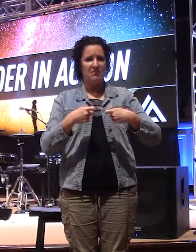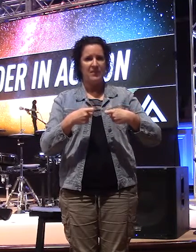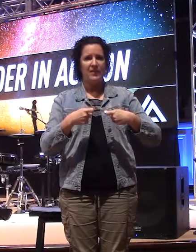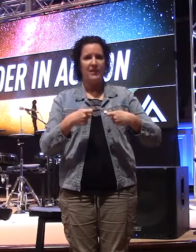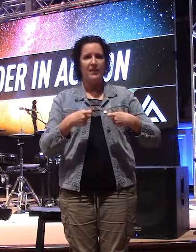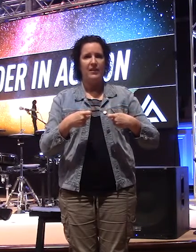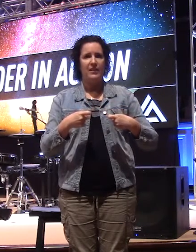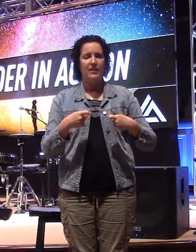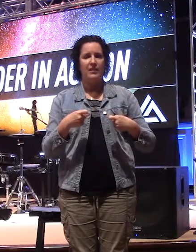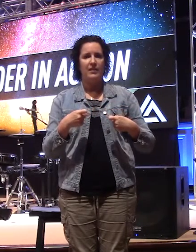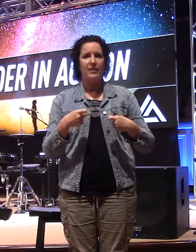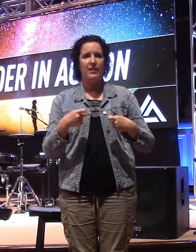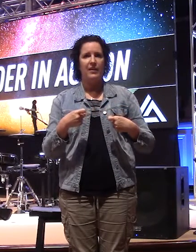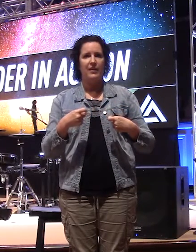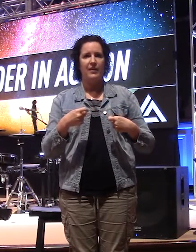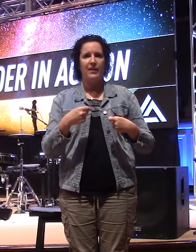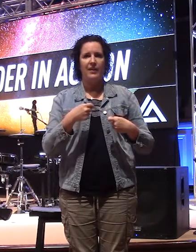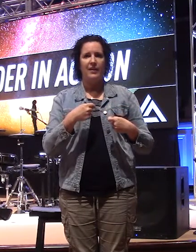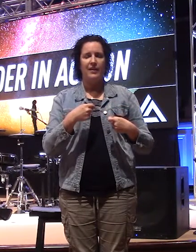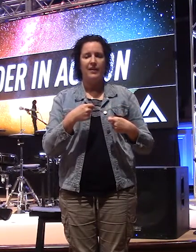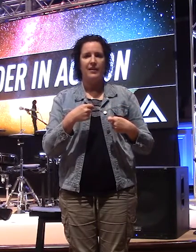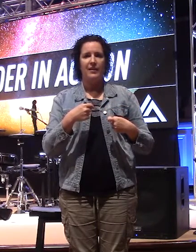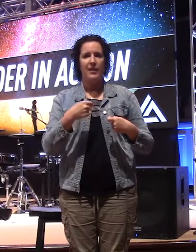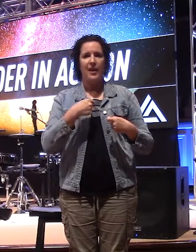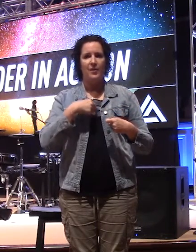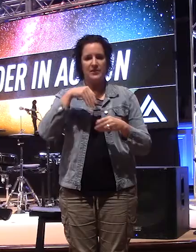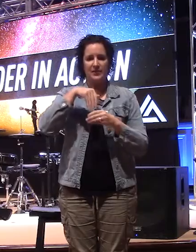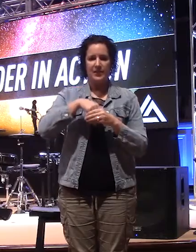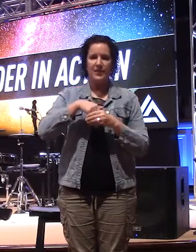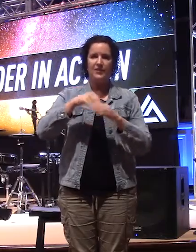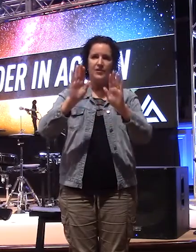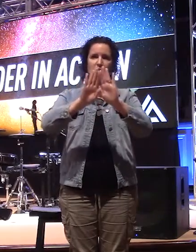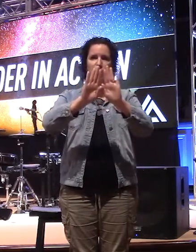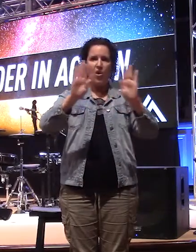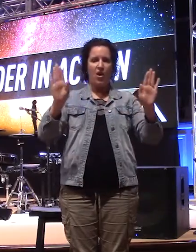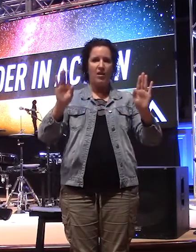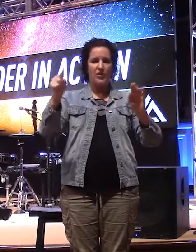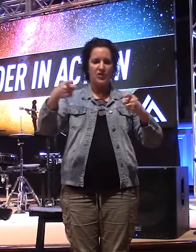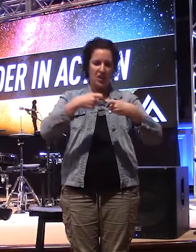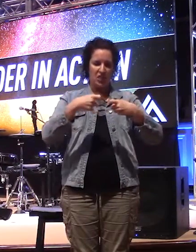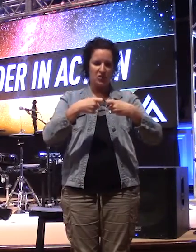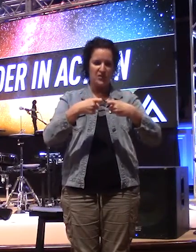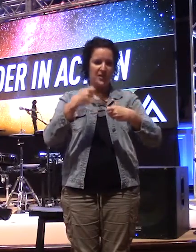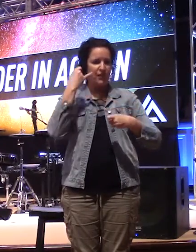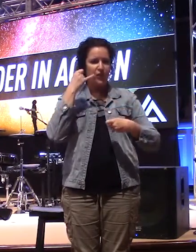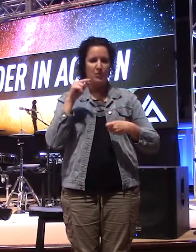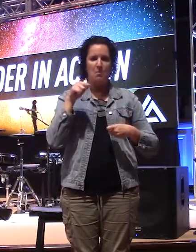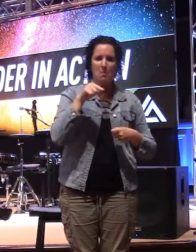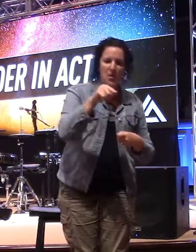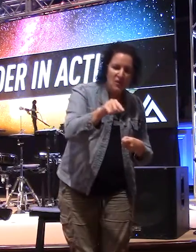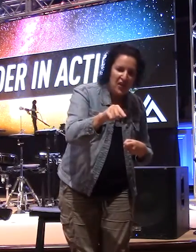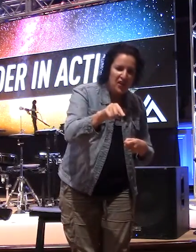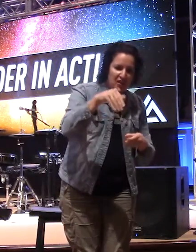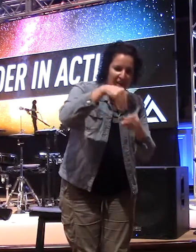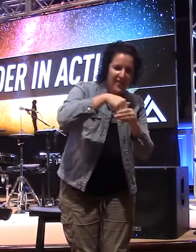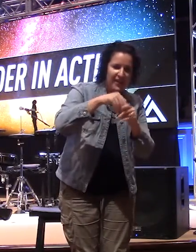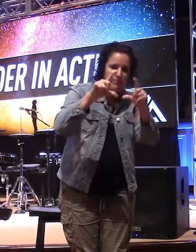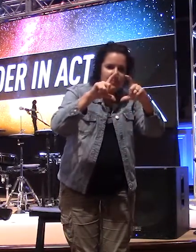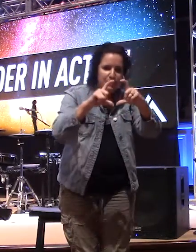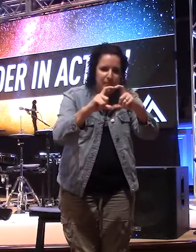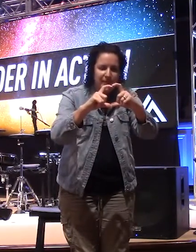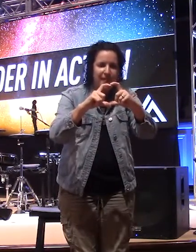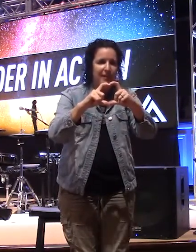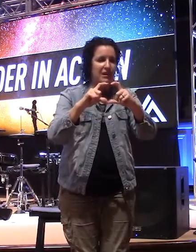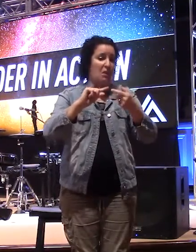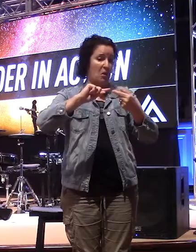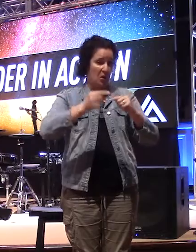toward a microwave, and I say, "Anna, I was in this wall, there's electricity. And if you put your finger in that plug, then it's going to hurt you.